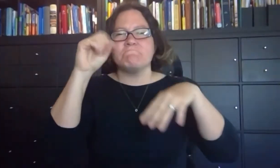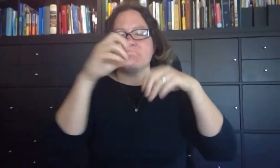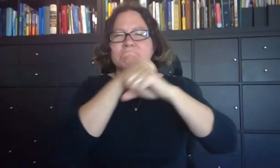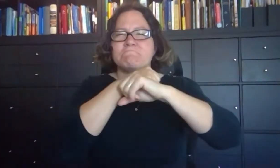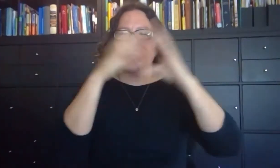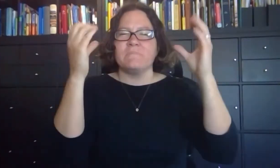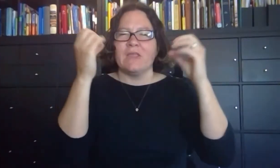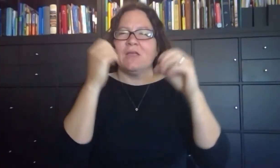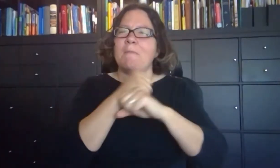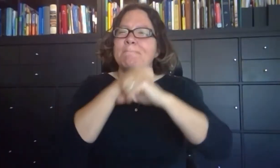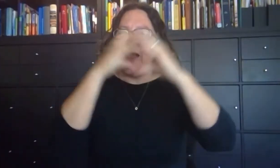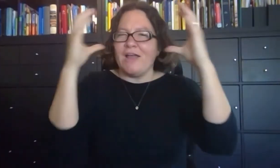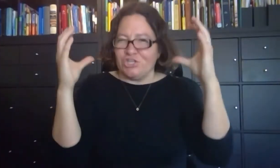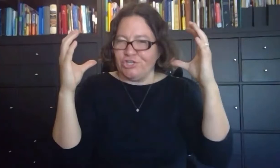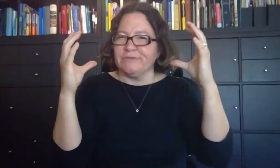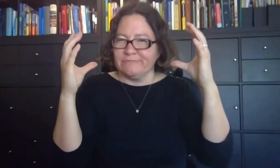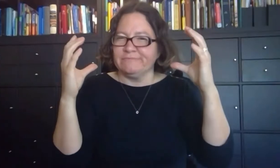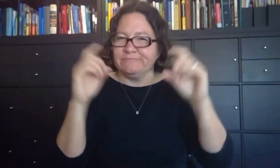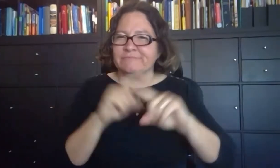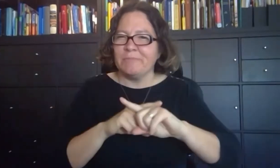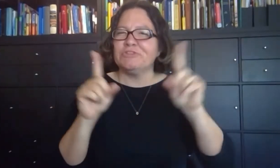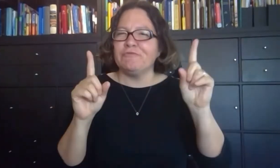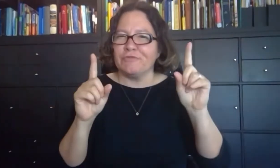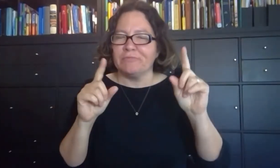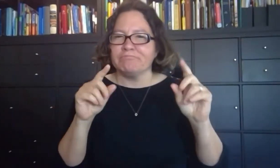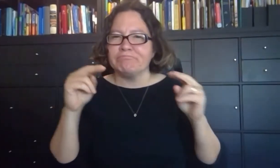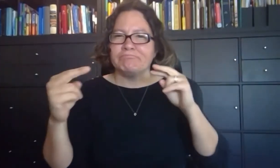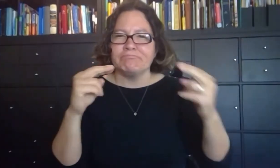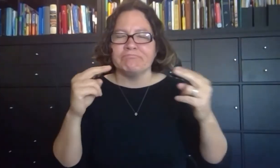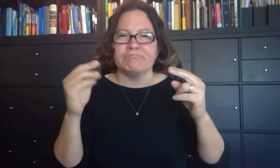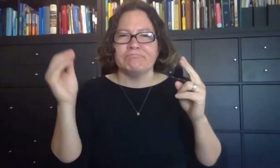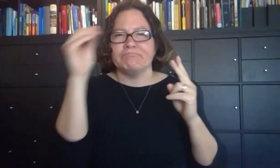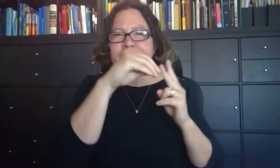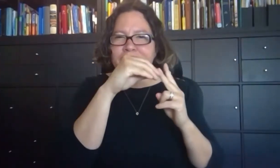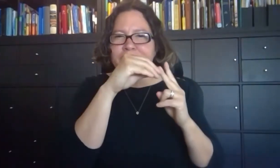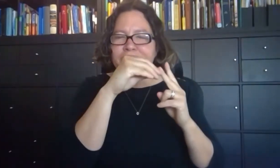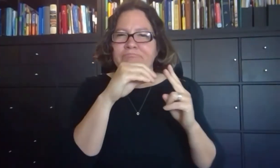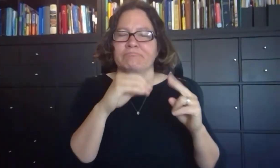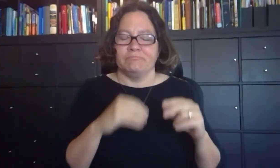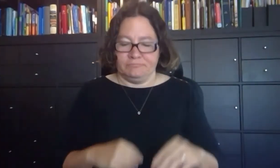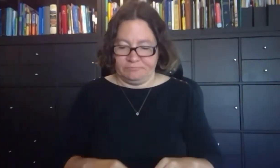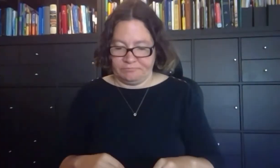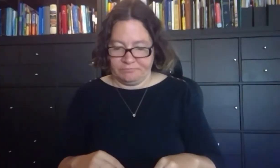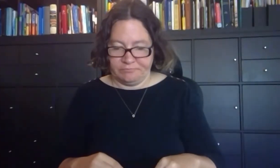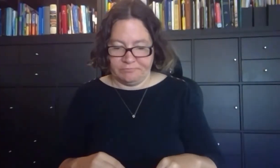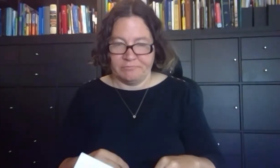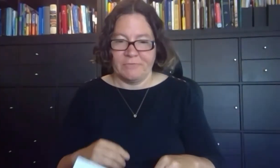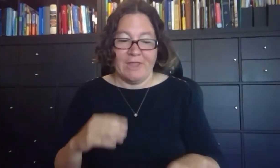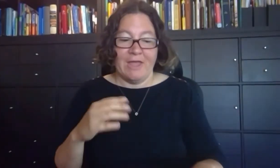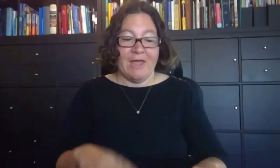wife? Just imagine a different way of reading